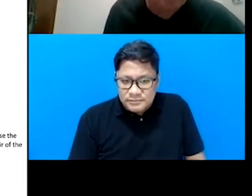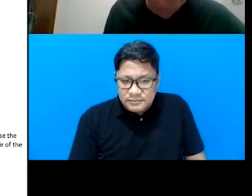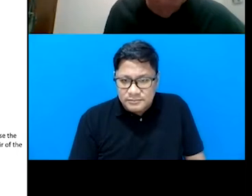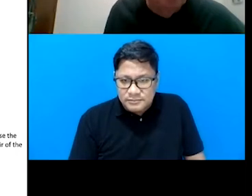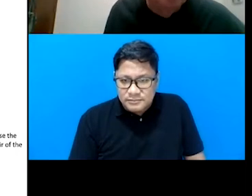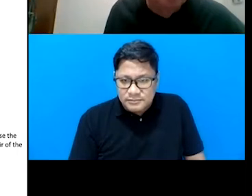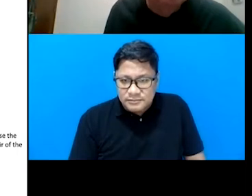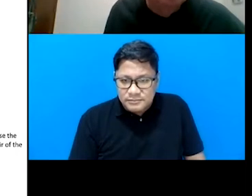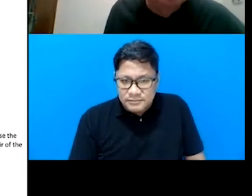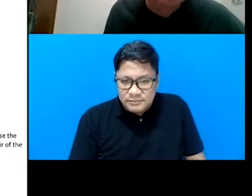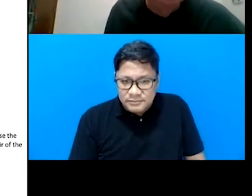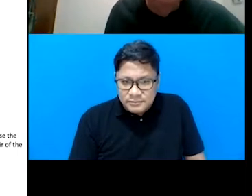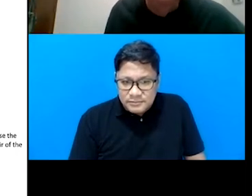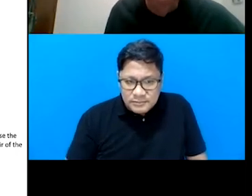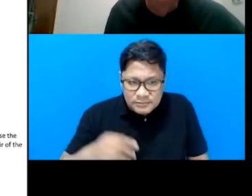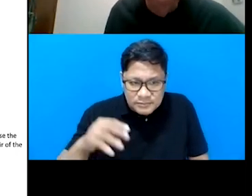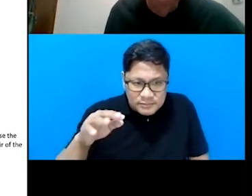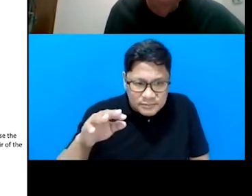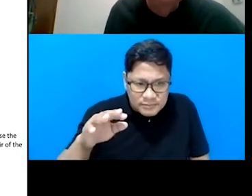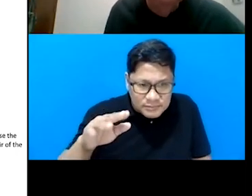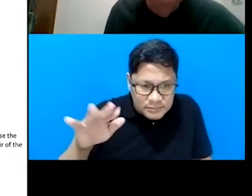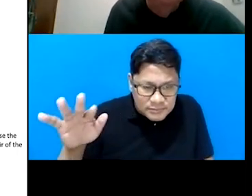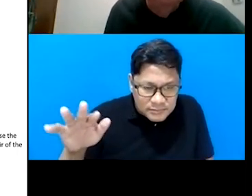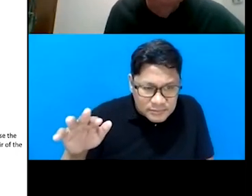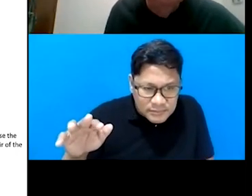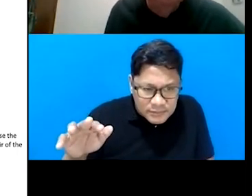Spelling, R after T.